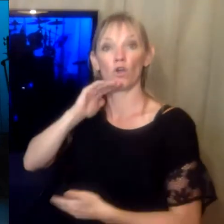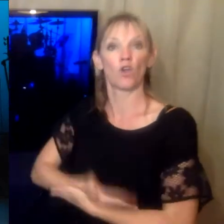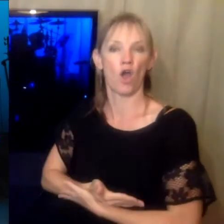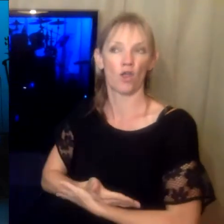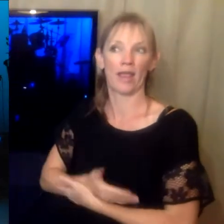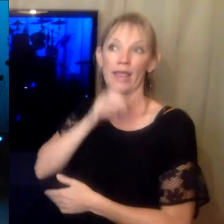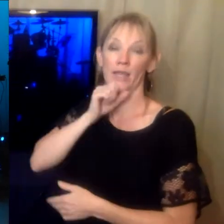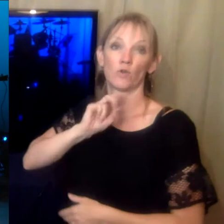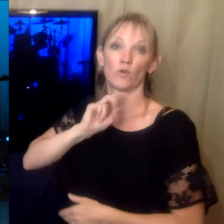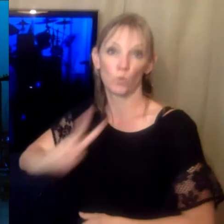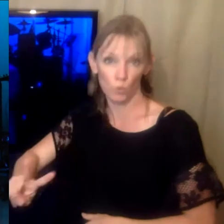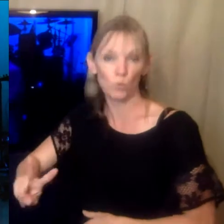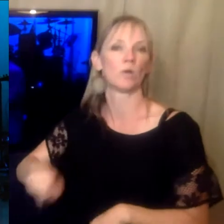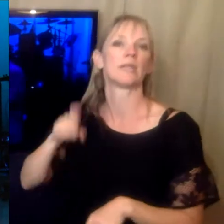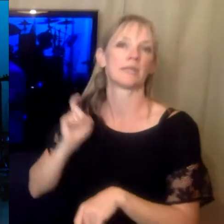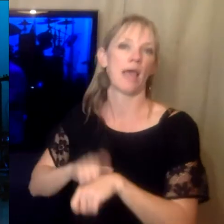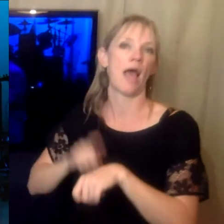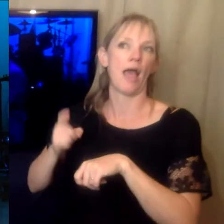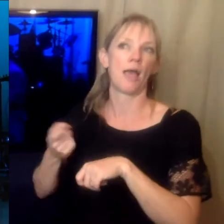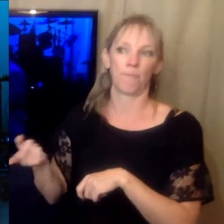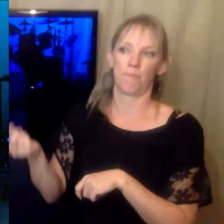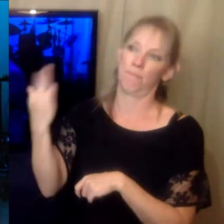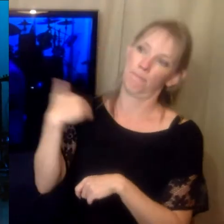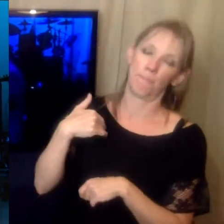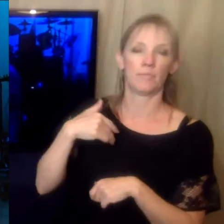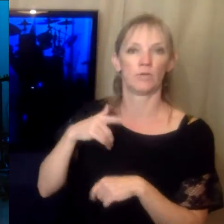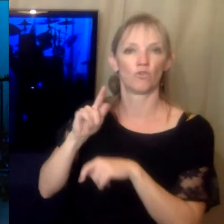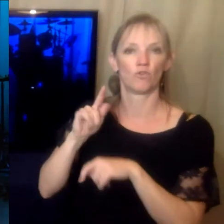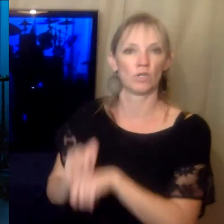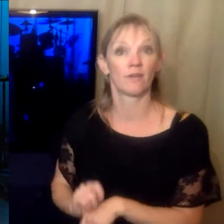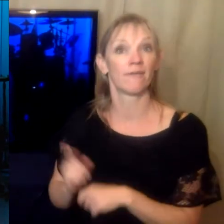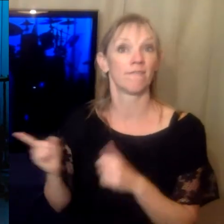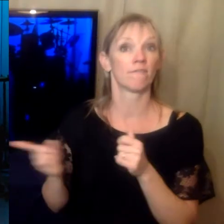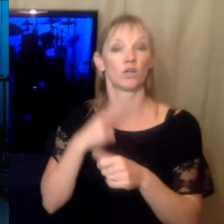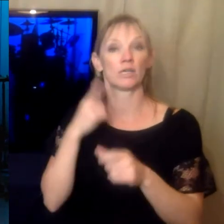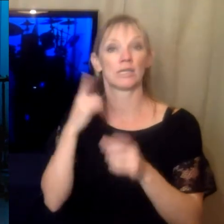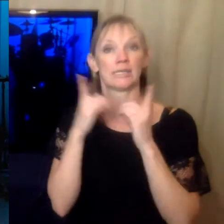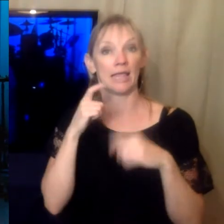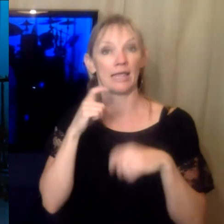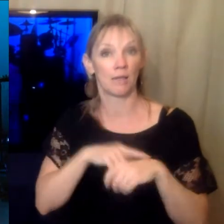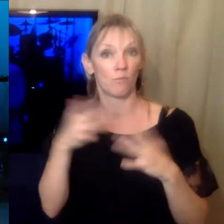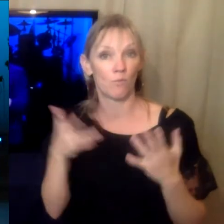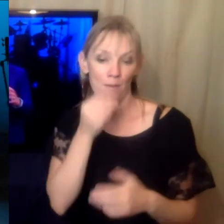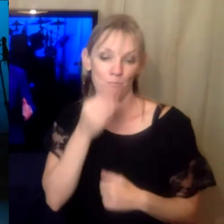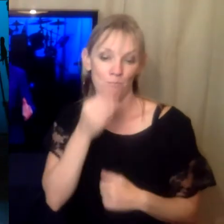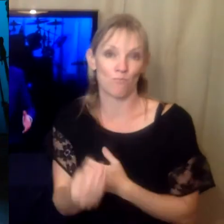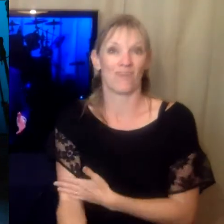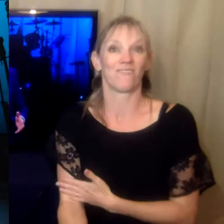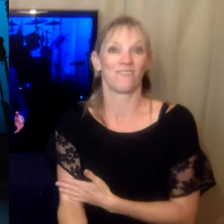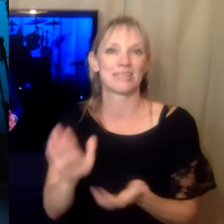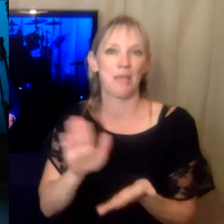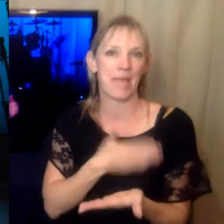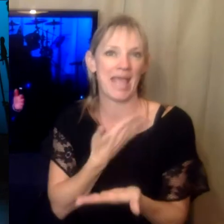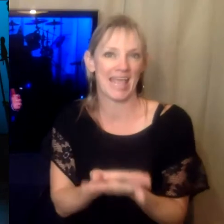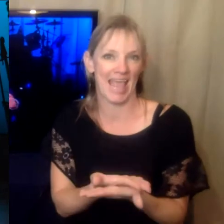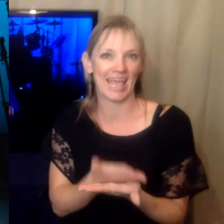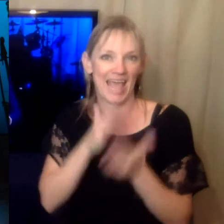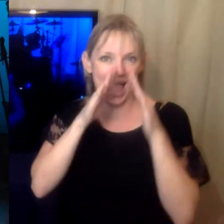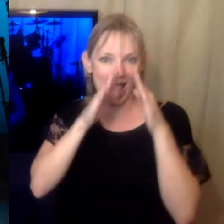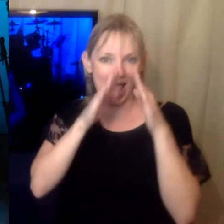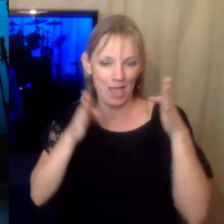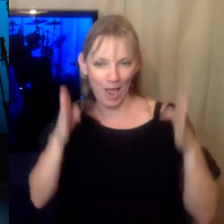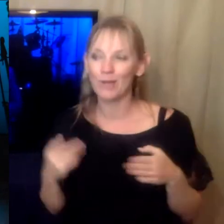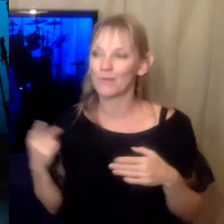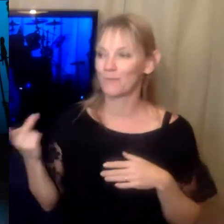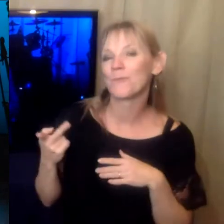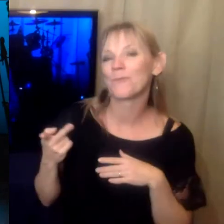time to bring her into this tradition. And so their first date time was breakfast at a pancake house. And so they'd gotten their